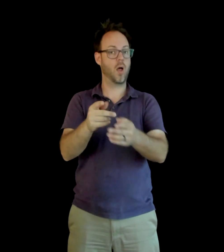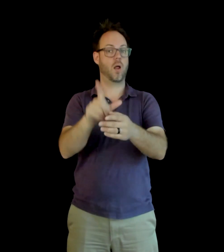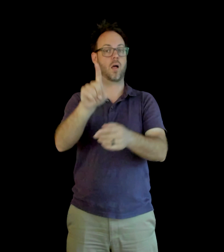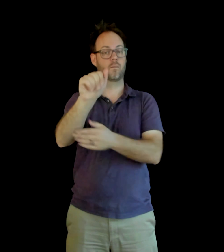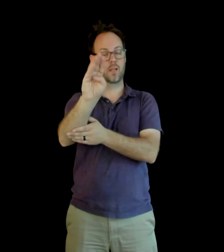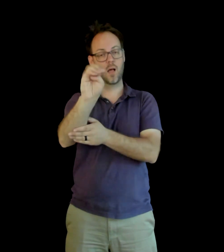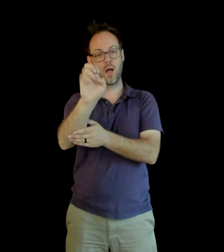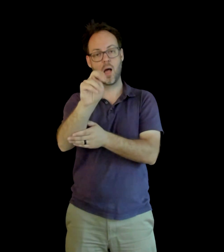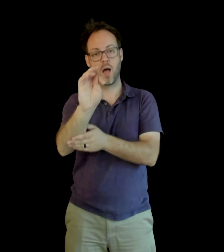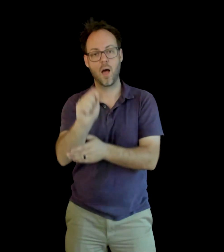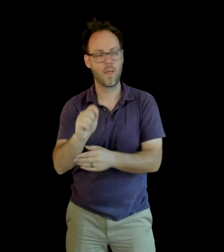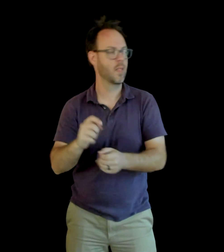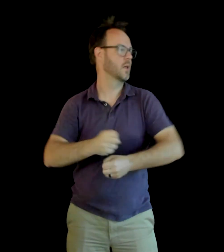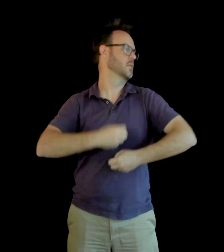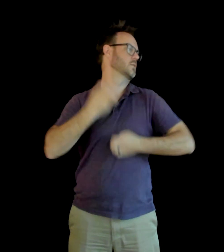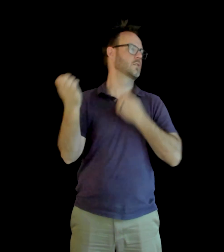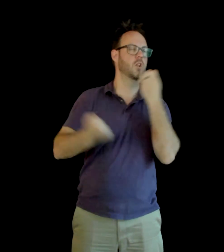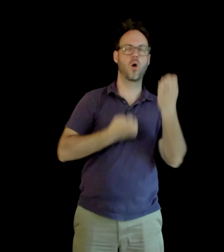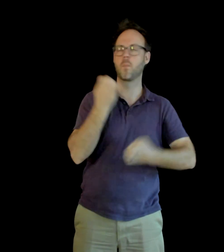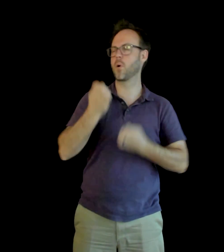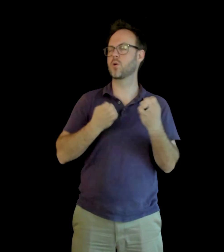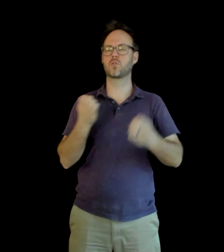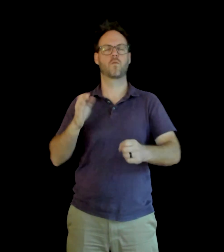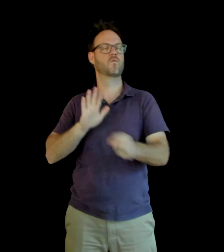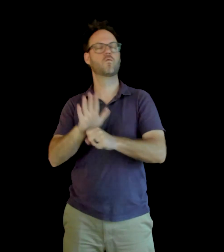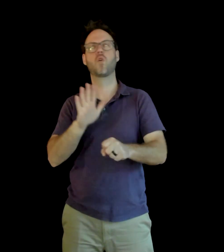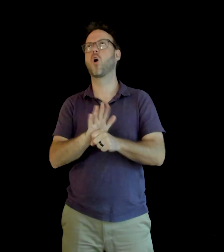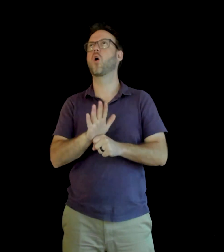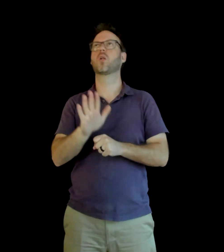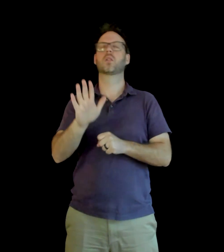A prayer of lament is an emotional prayer